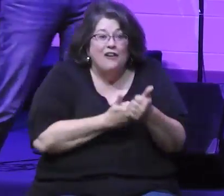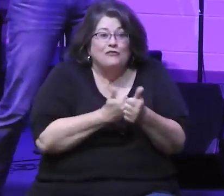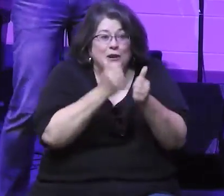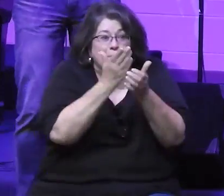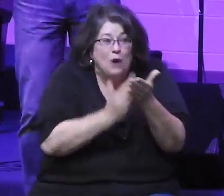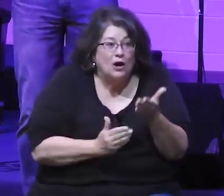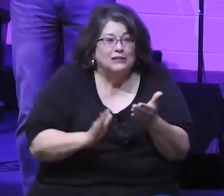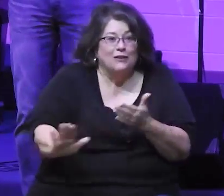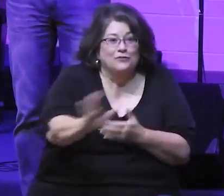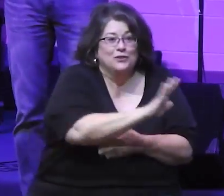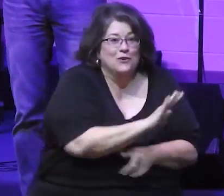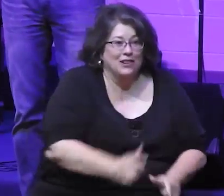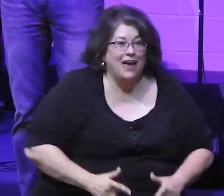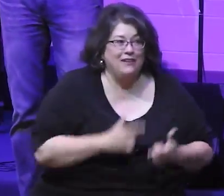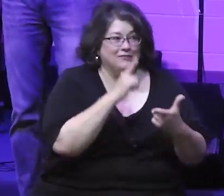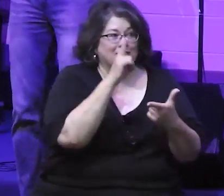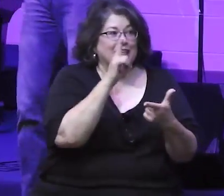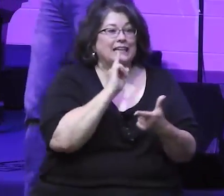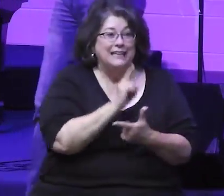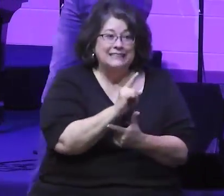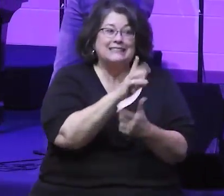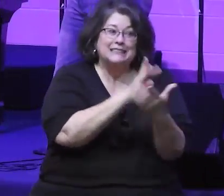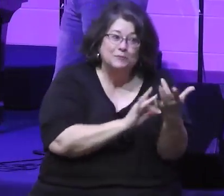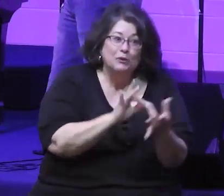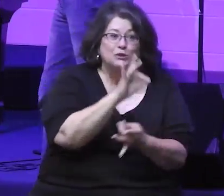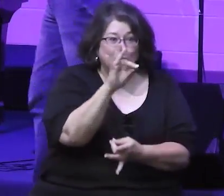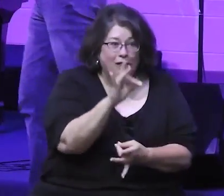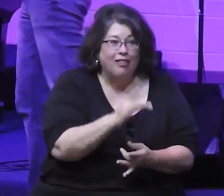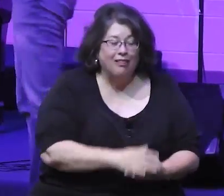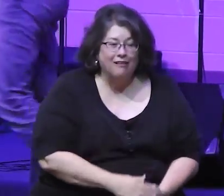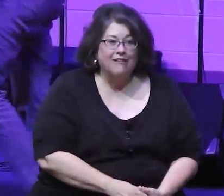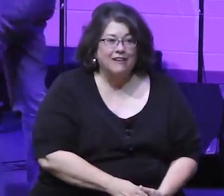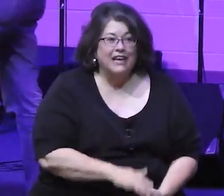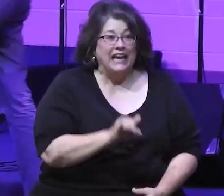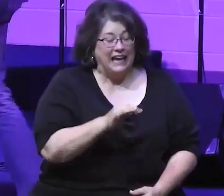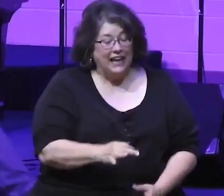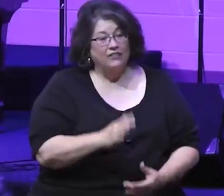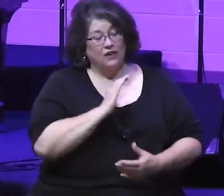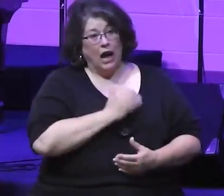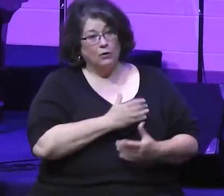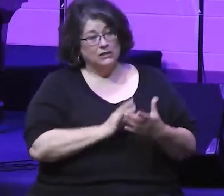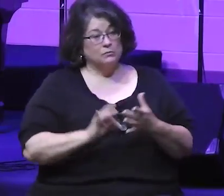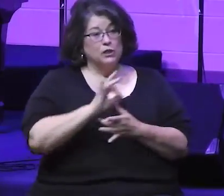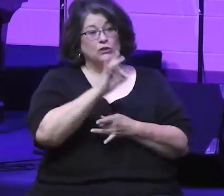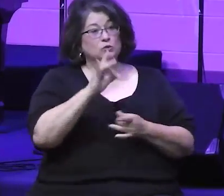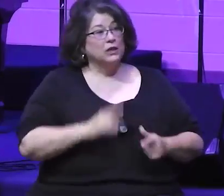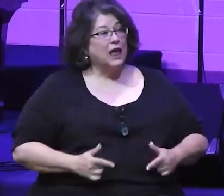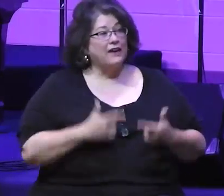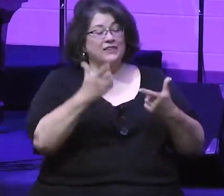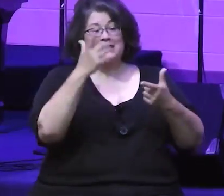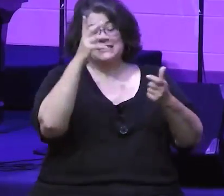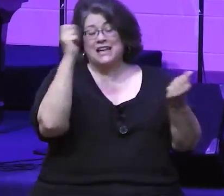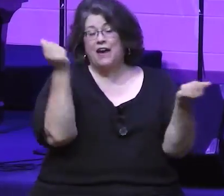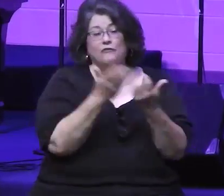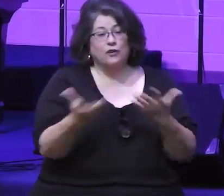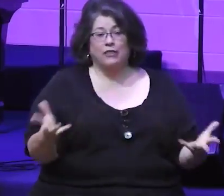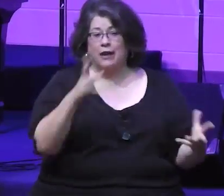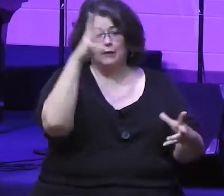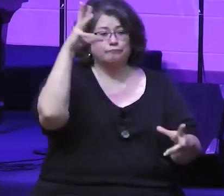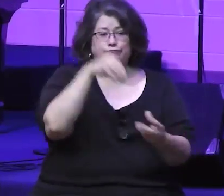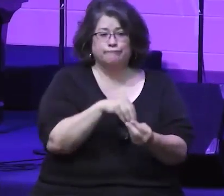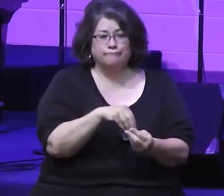are is our spiritual life. And if every aspect of our life is our spiritual life, this means that God is